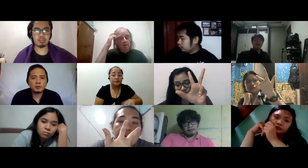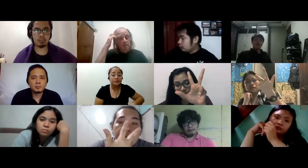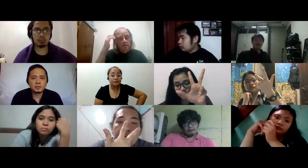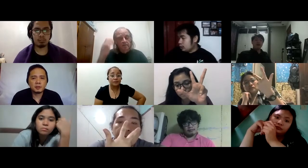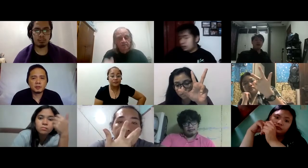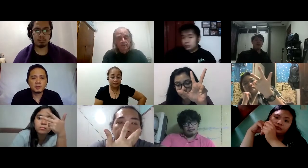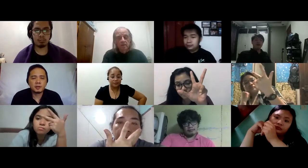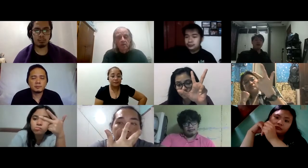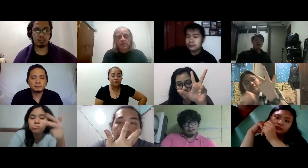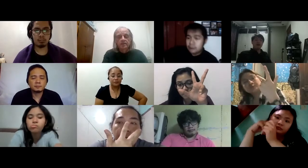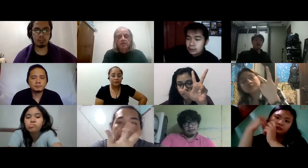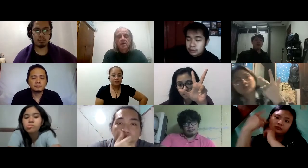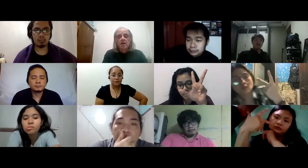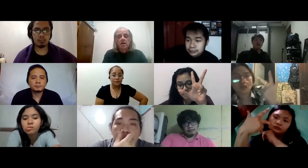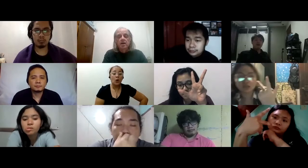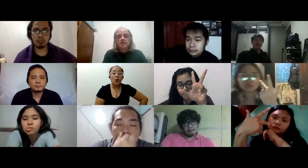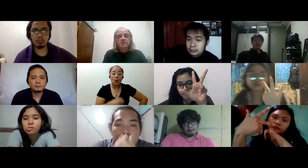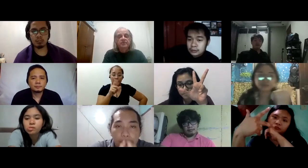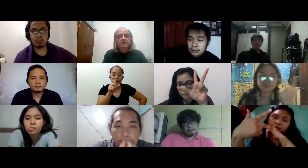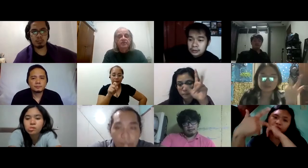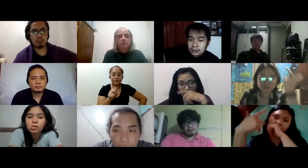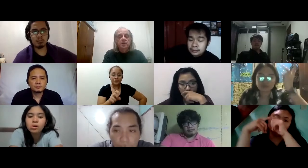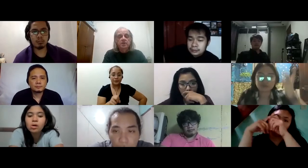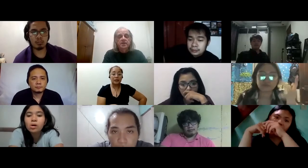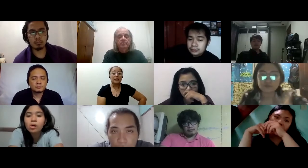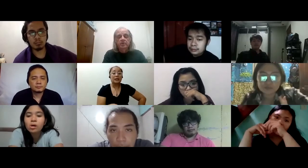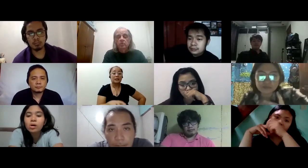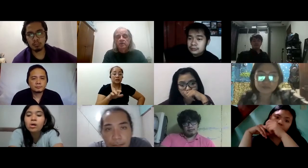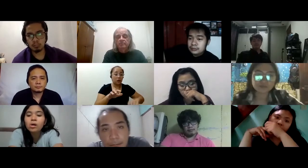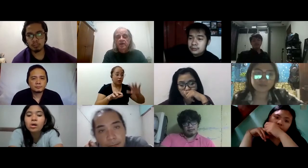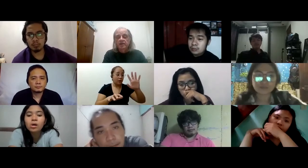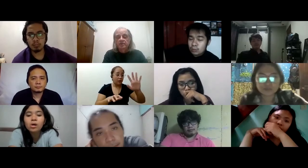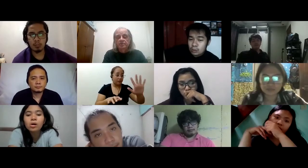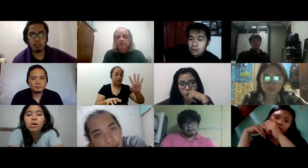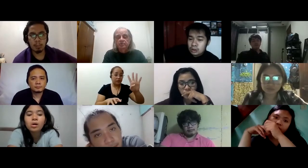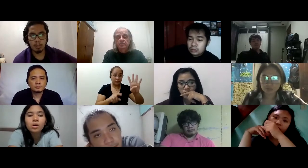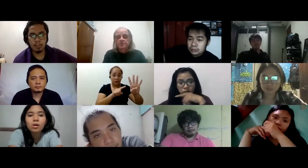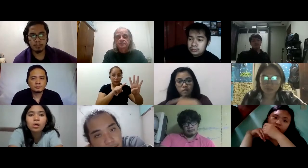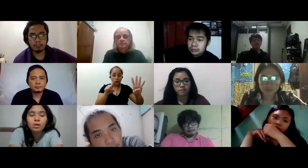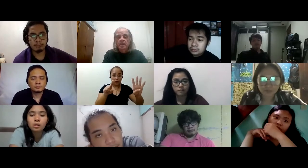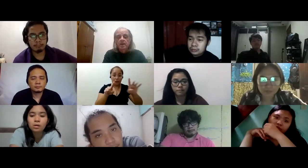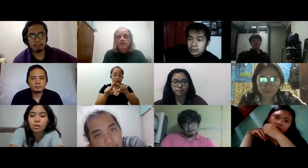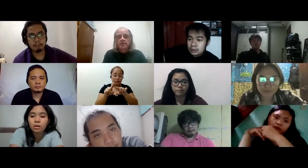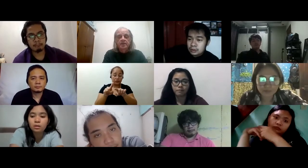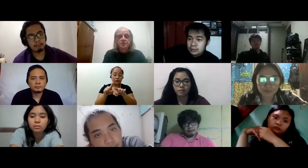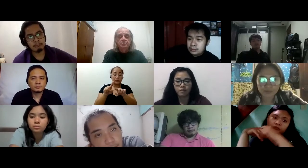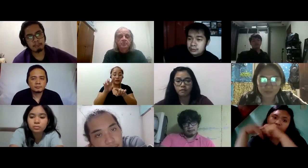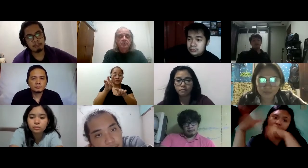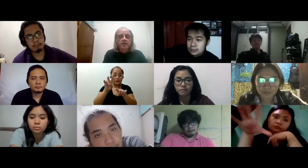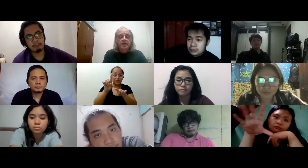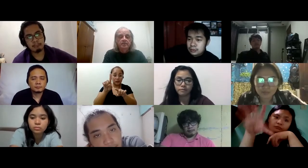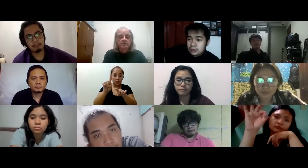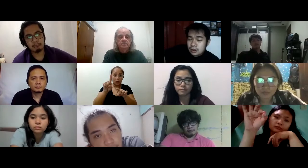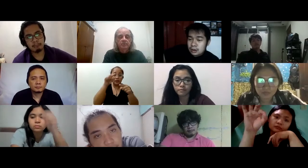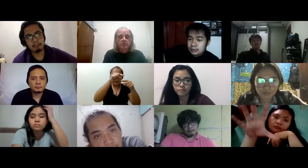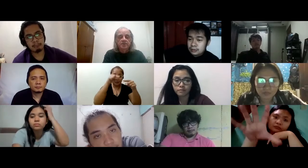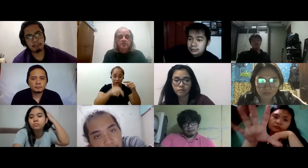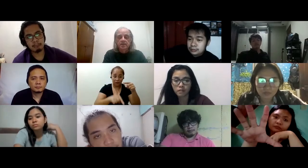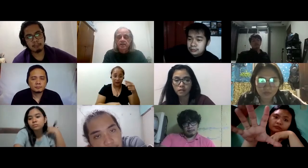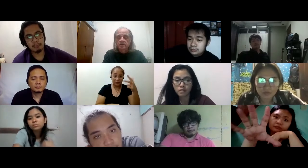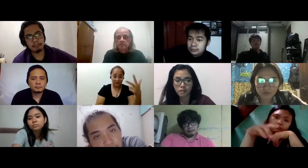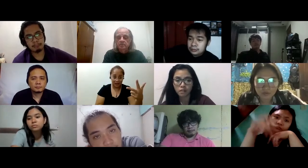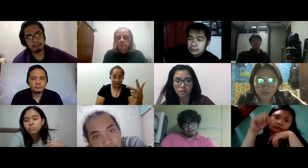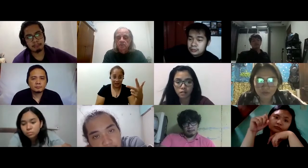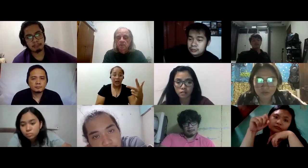3 groups, sir, 3. Okay. All right, so 54 to 71 divided into 3 groups, and then each group will add deaf